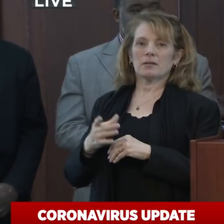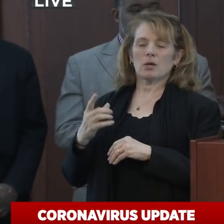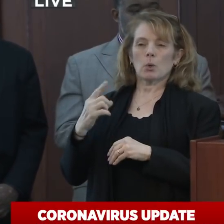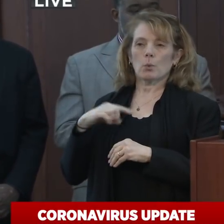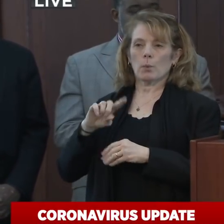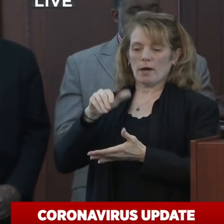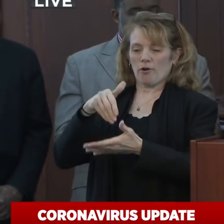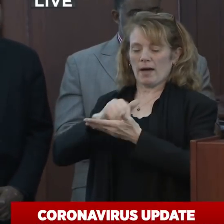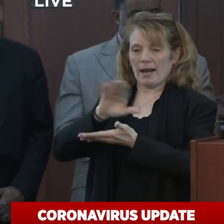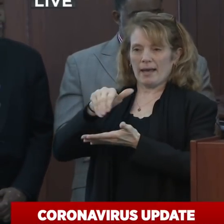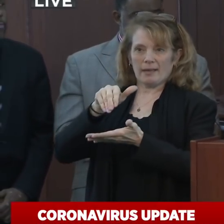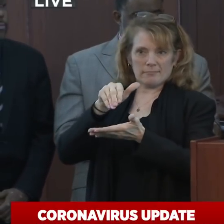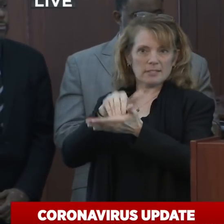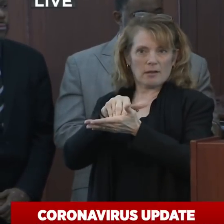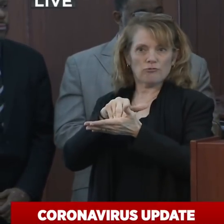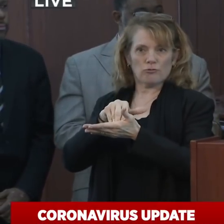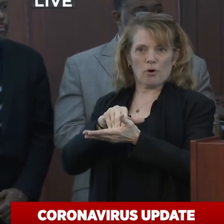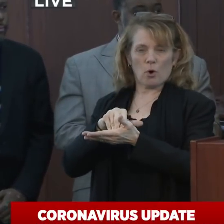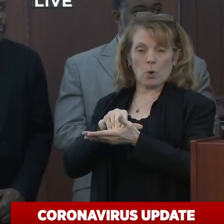center in,